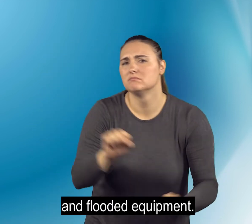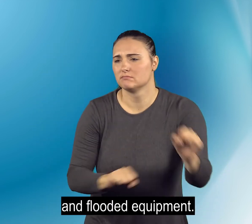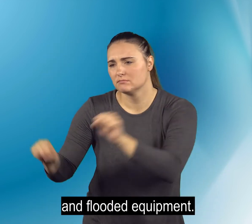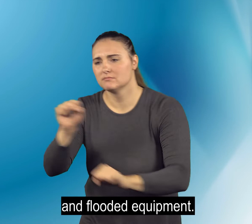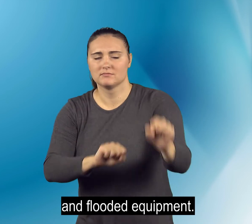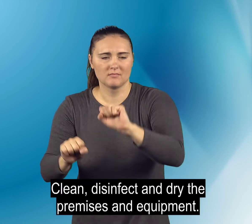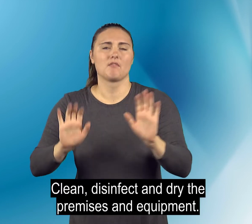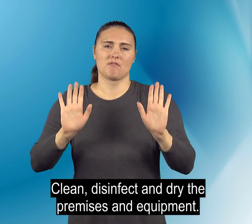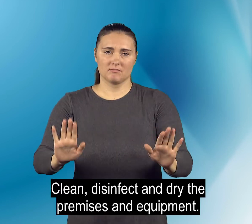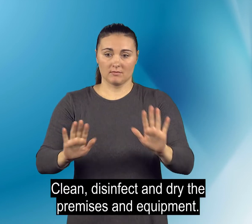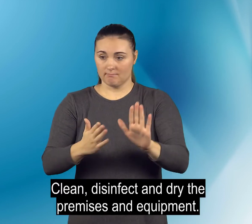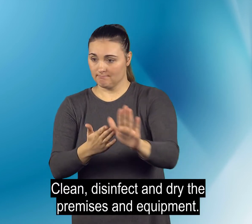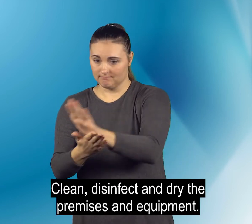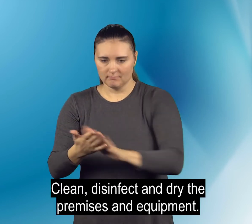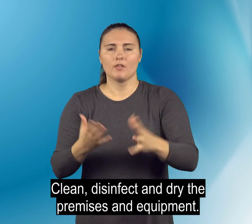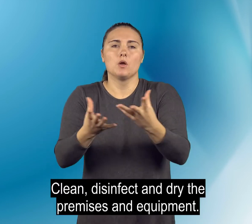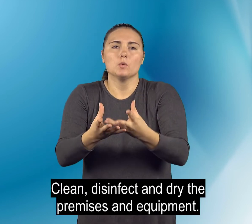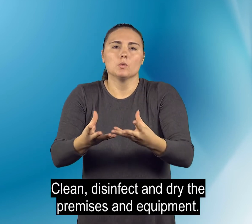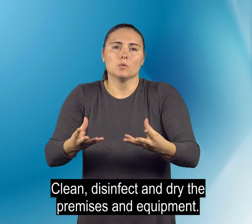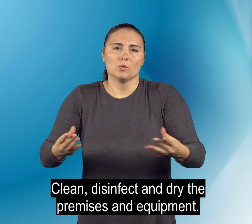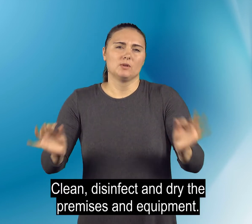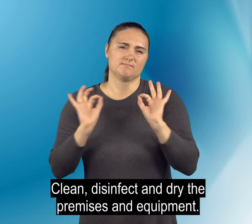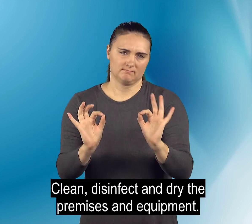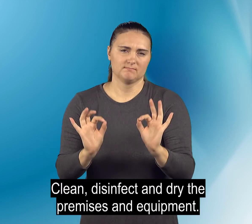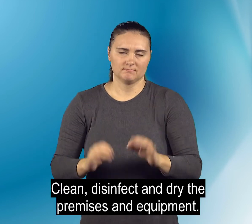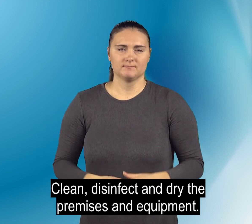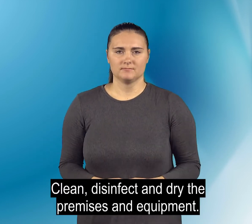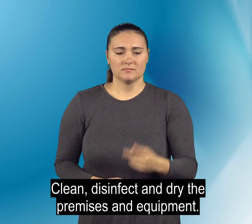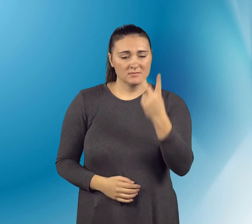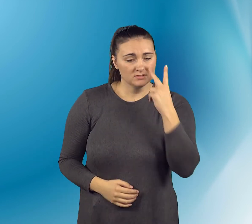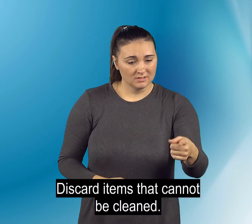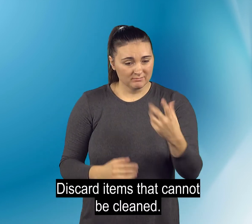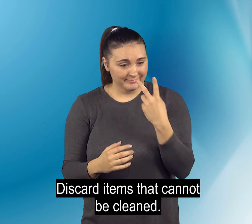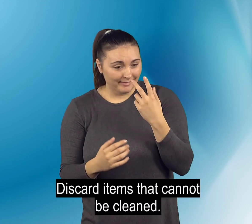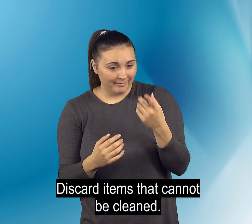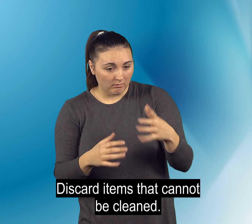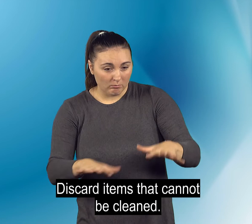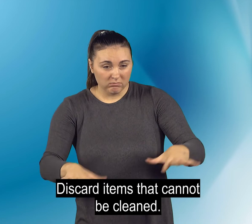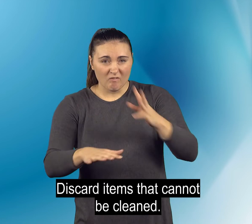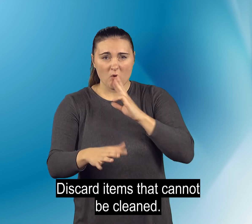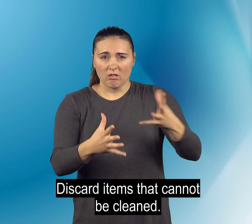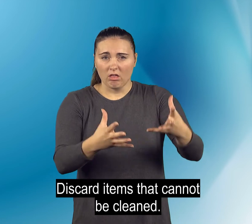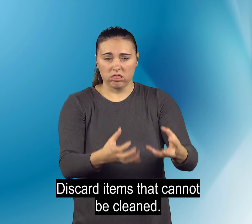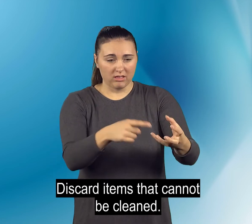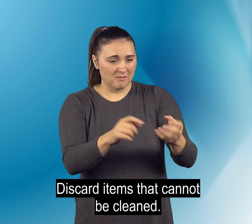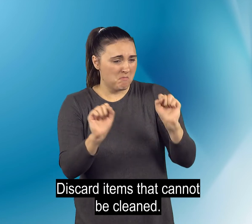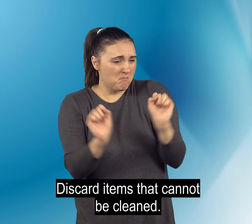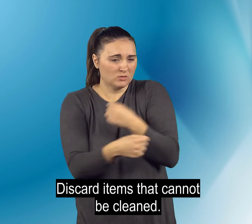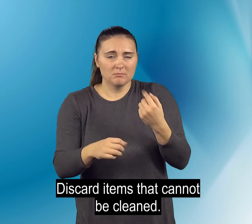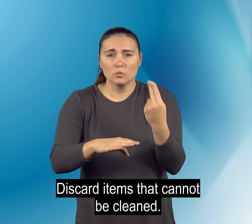Clean, disinfect and dry the premises and equipment. Discard items that cannot be cleaned.